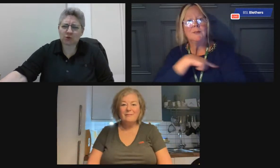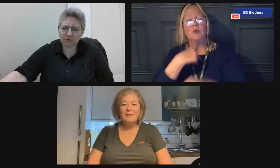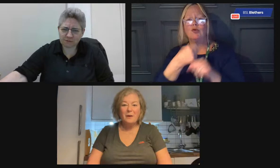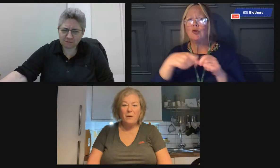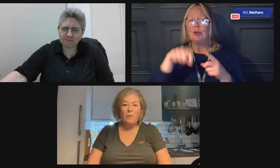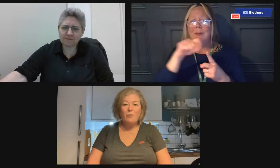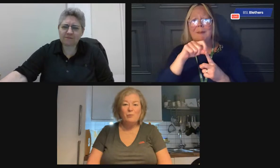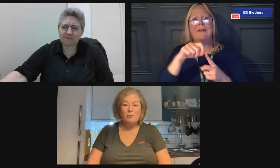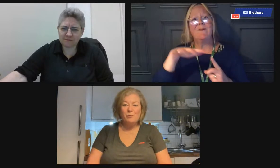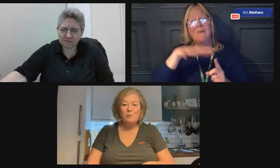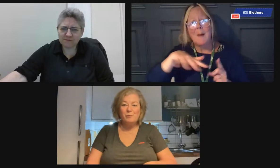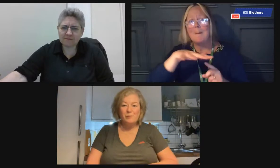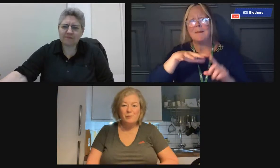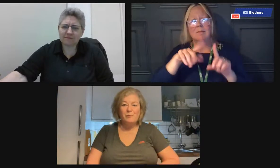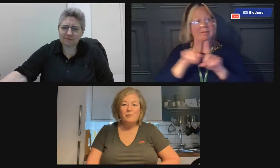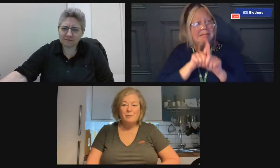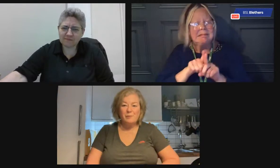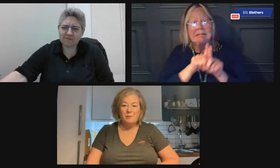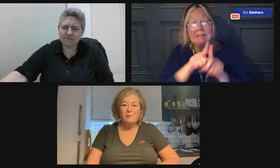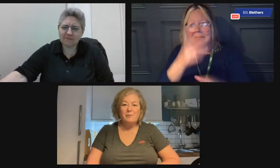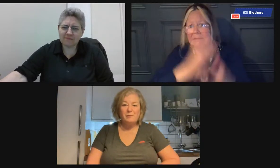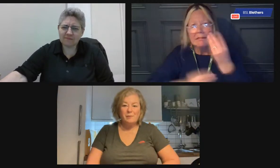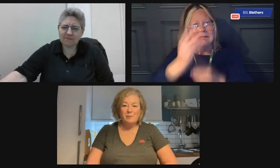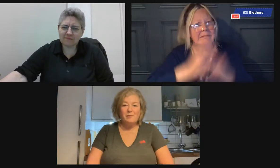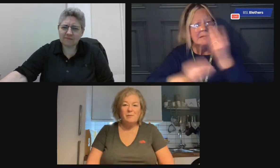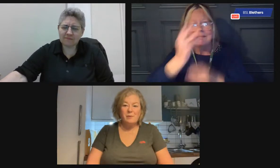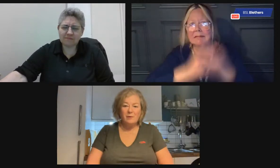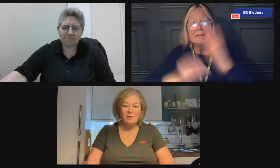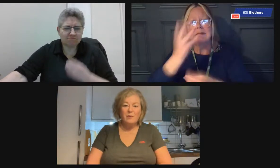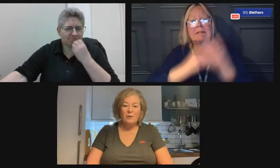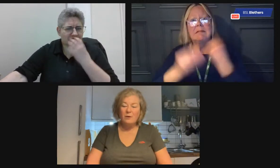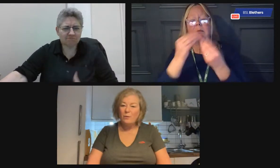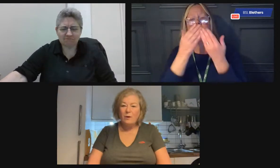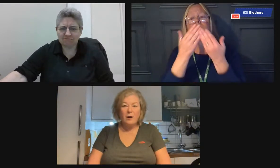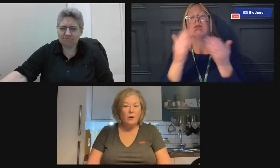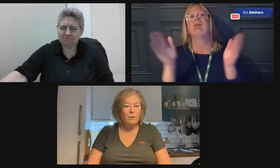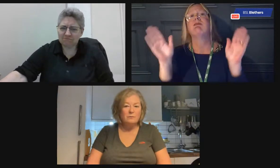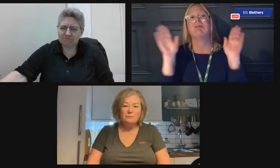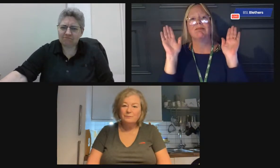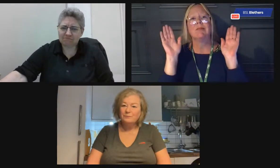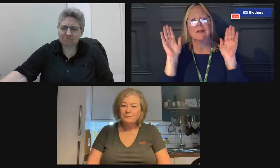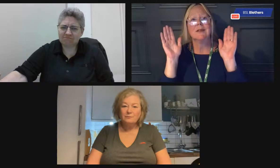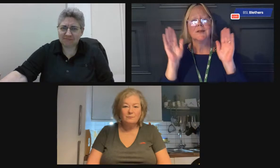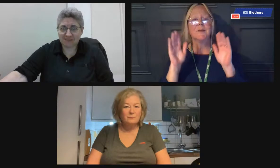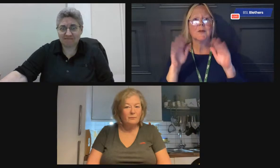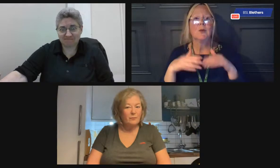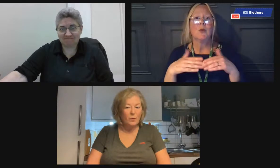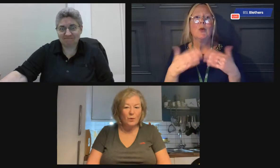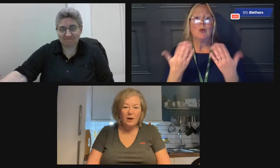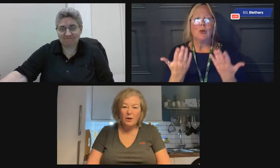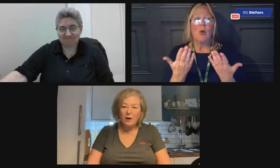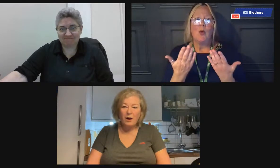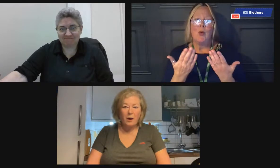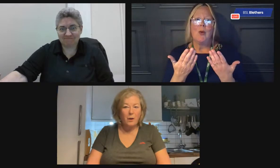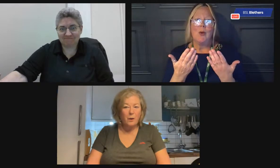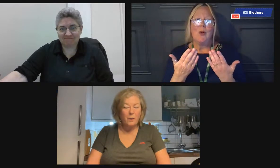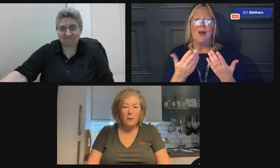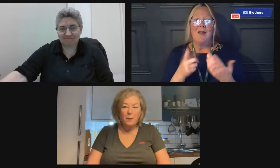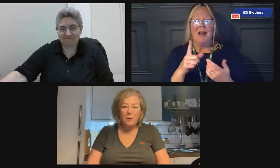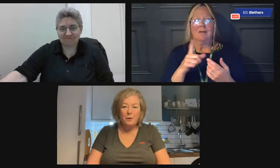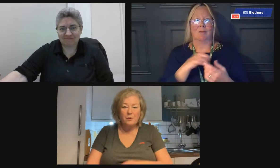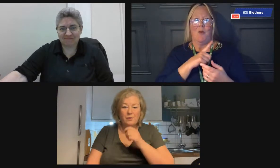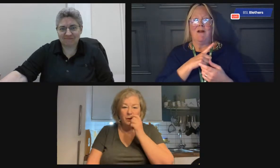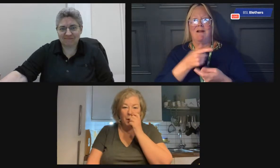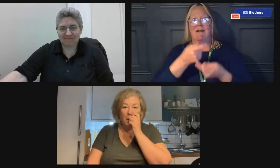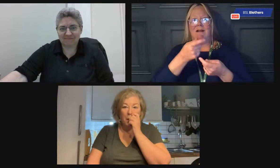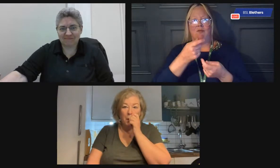on their journey to hospitals, to GPs, and with their family. And so I'd learned through that experience, and it really opened my